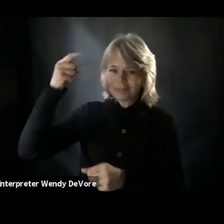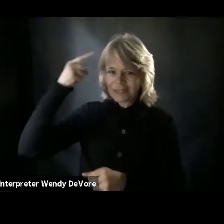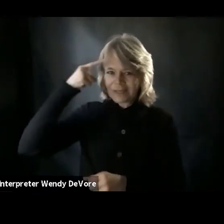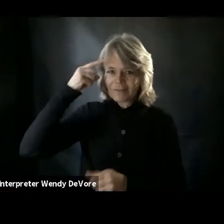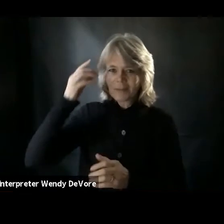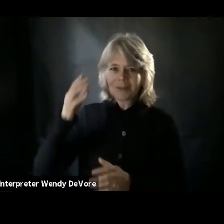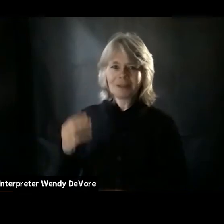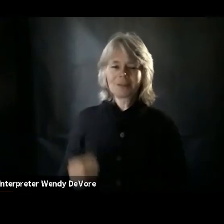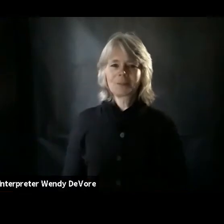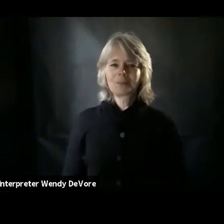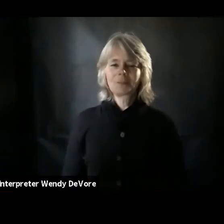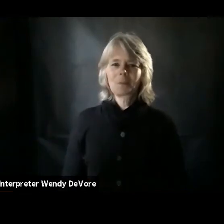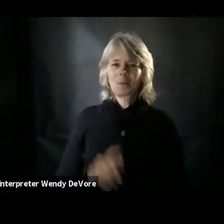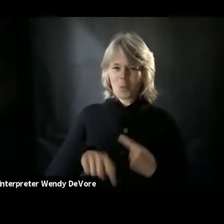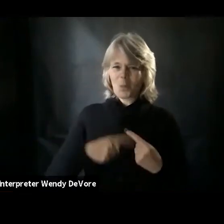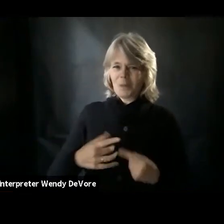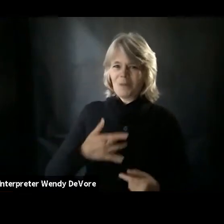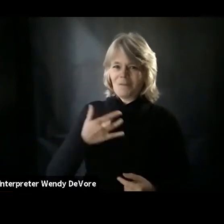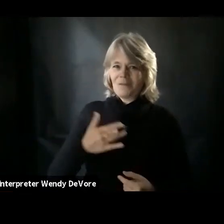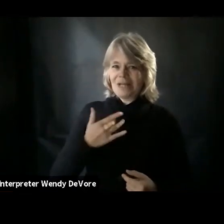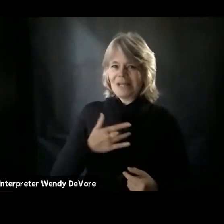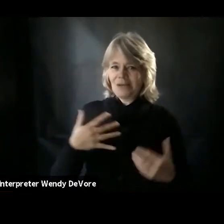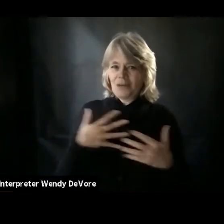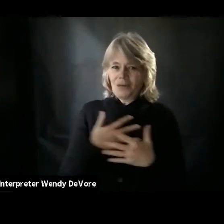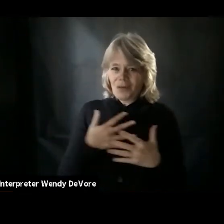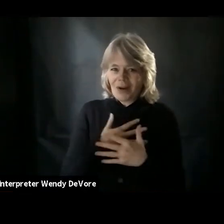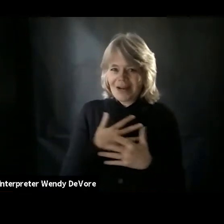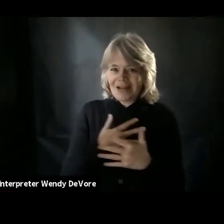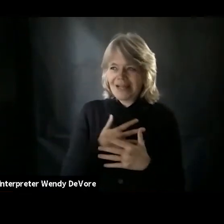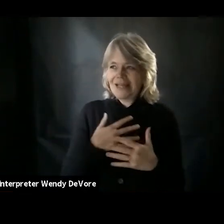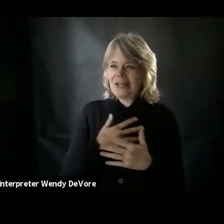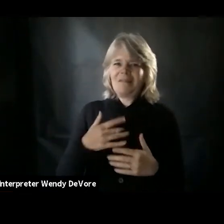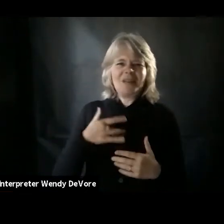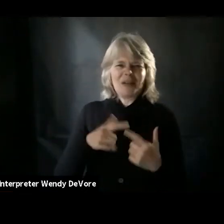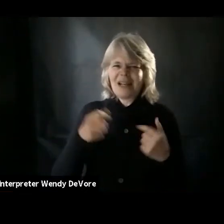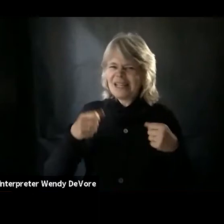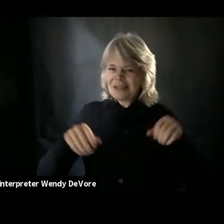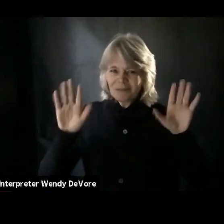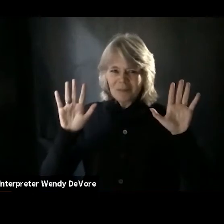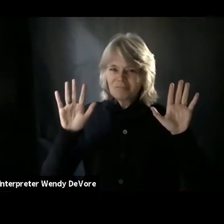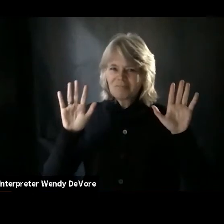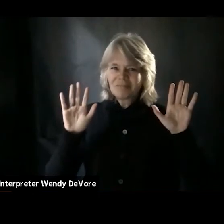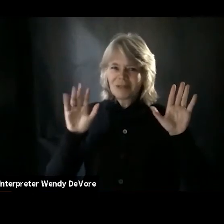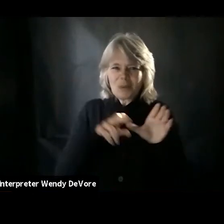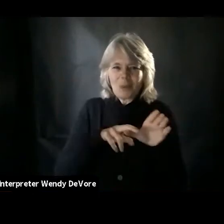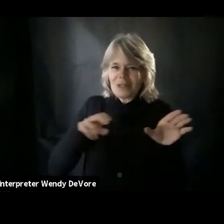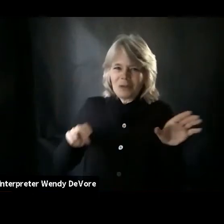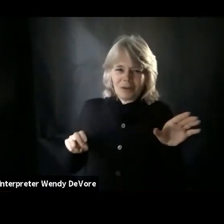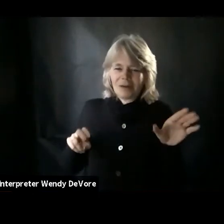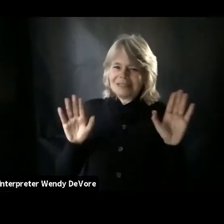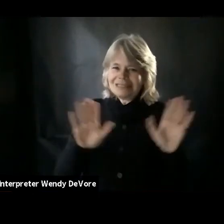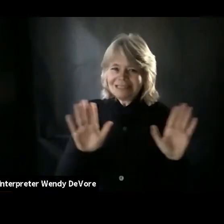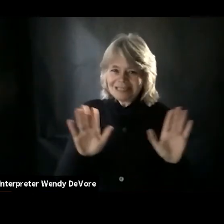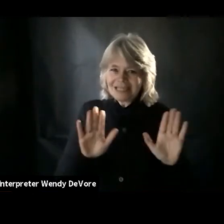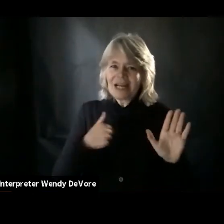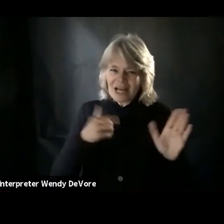So when those thoughts and fears arise in you, I encourage you to look